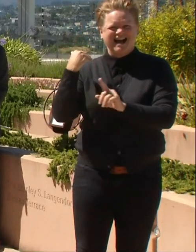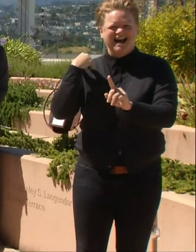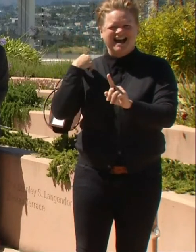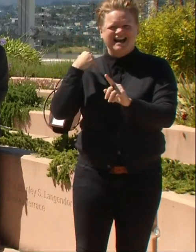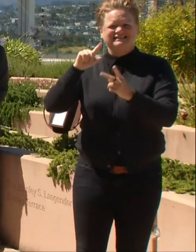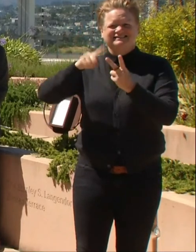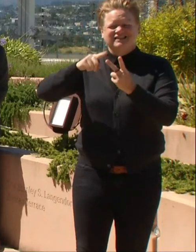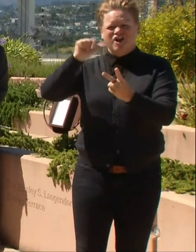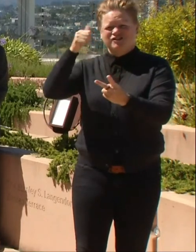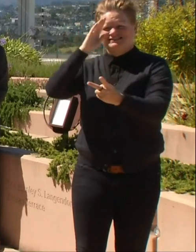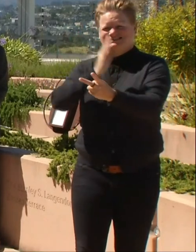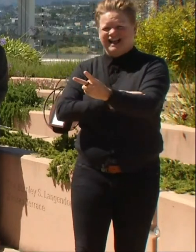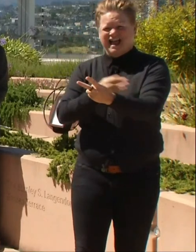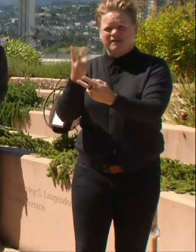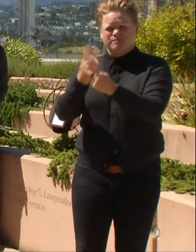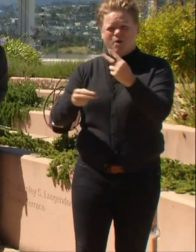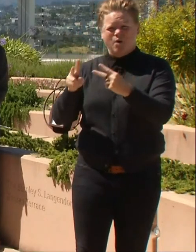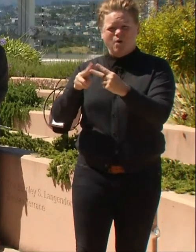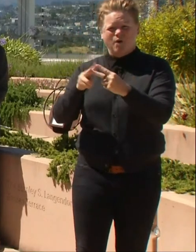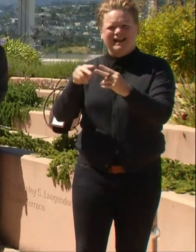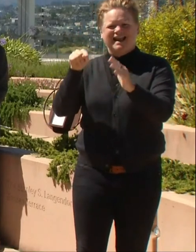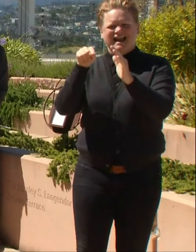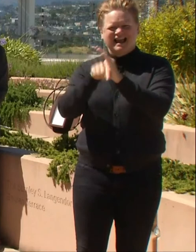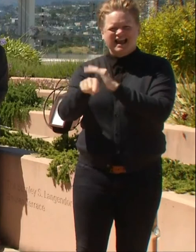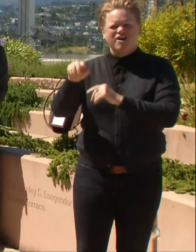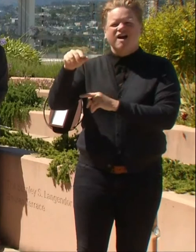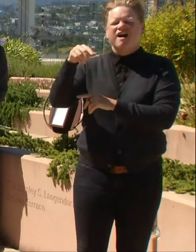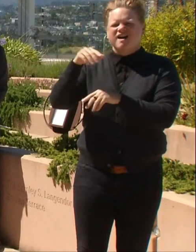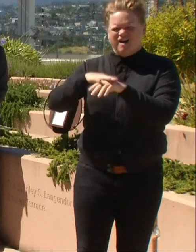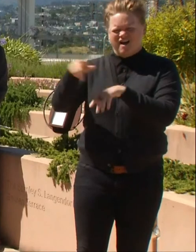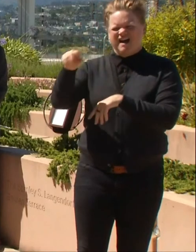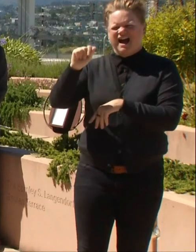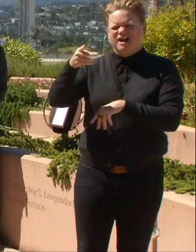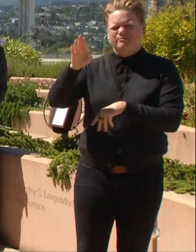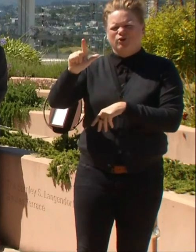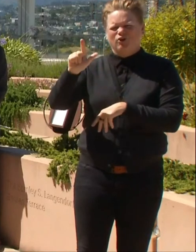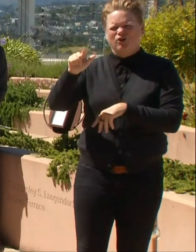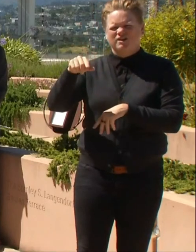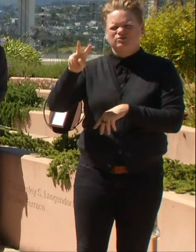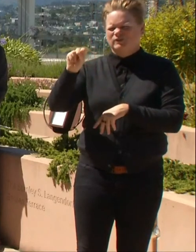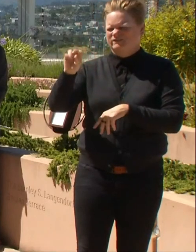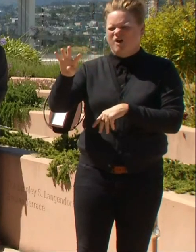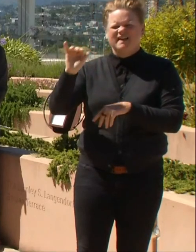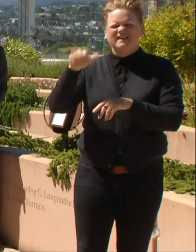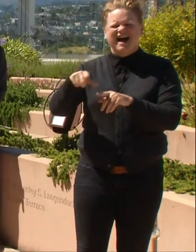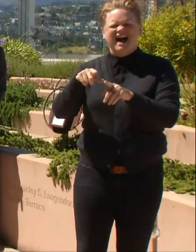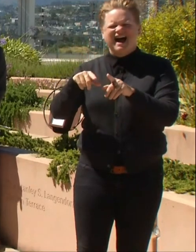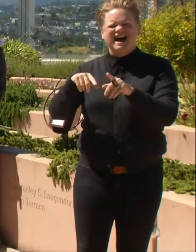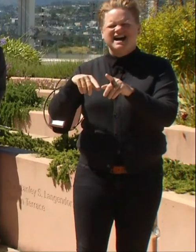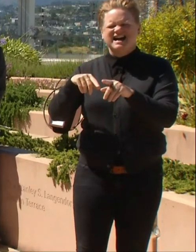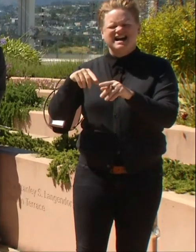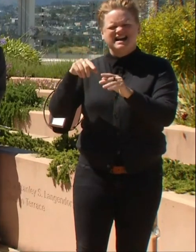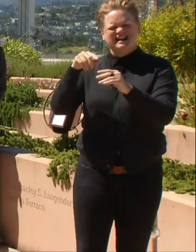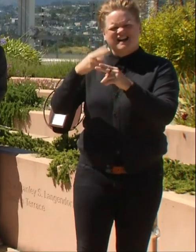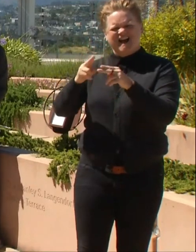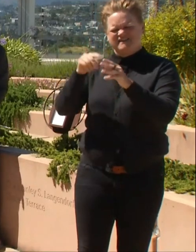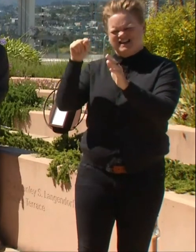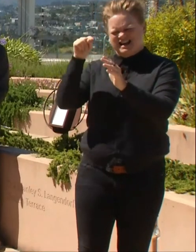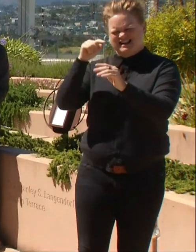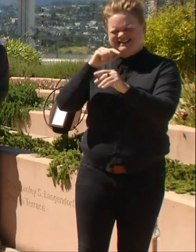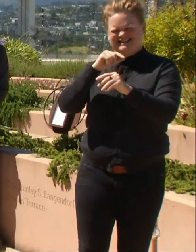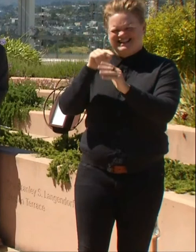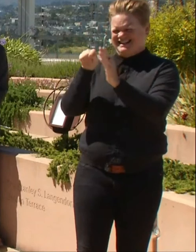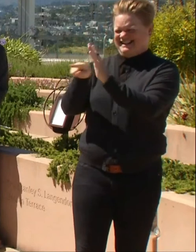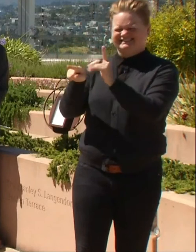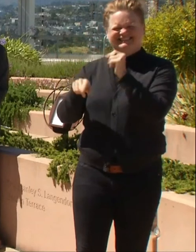Torres, killed April 16, 2004. It wasn't a pocket knife that killed Yolande Cinemarande and David